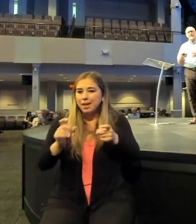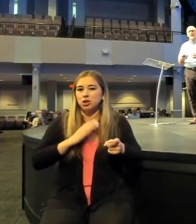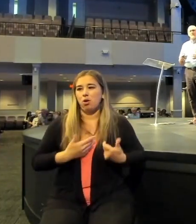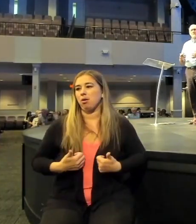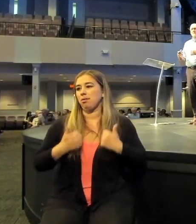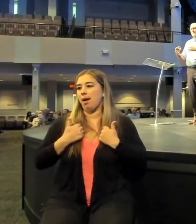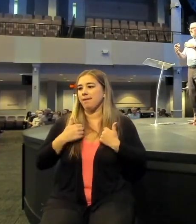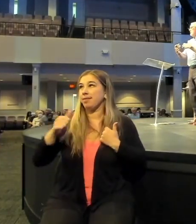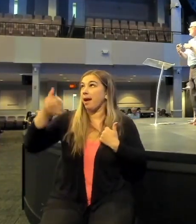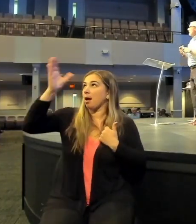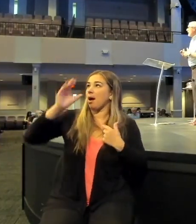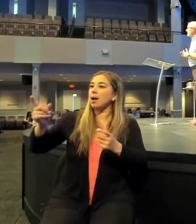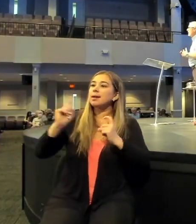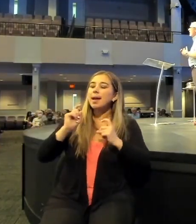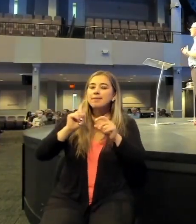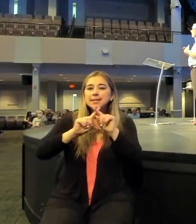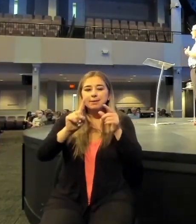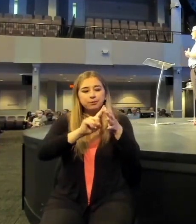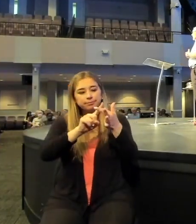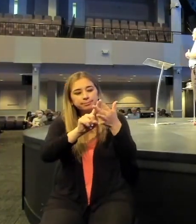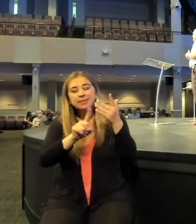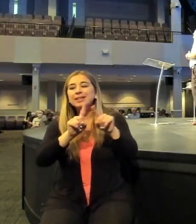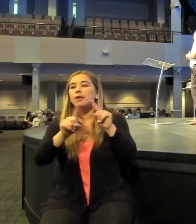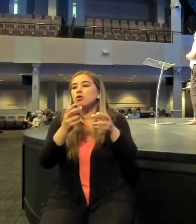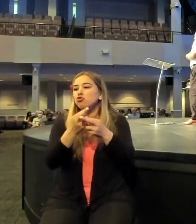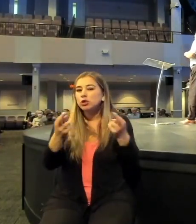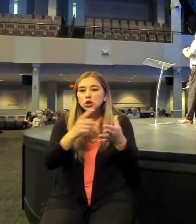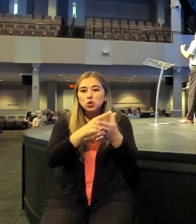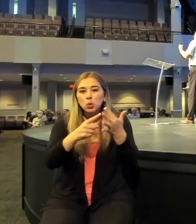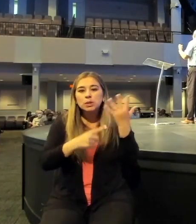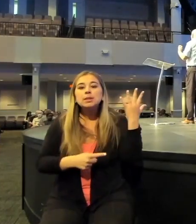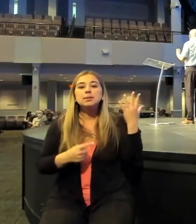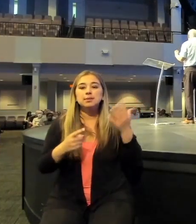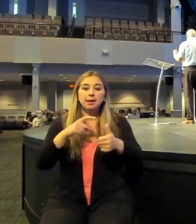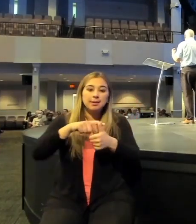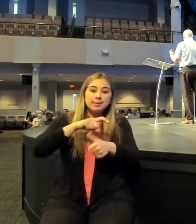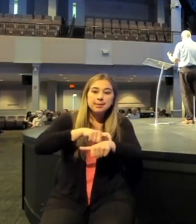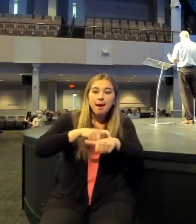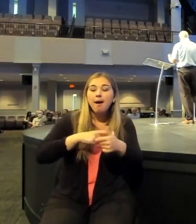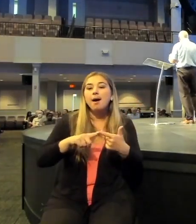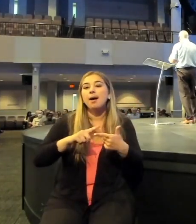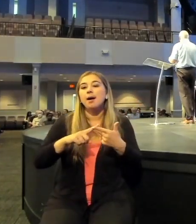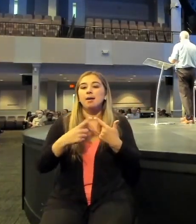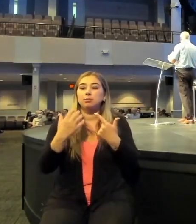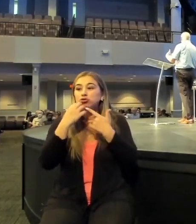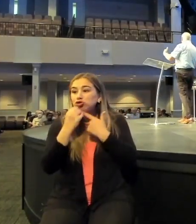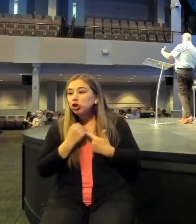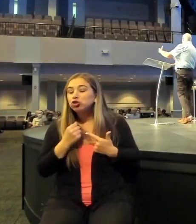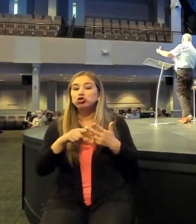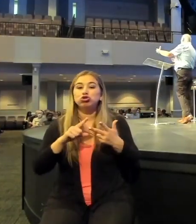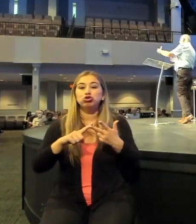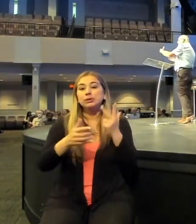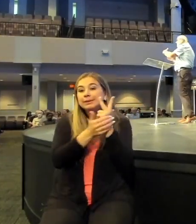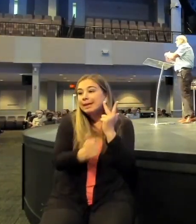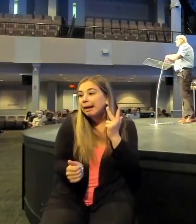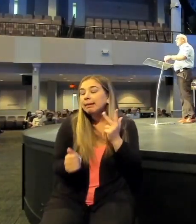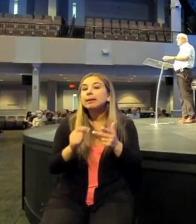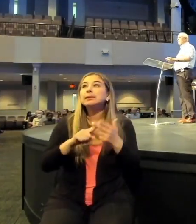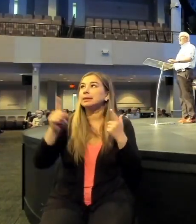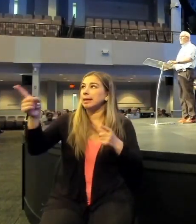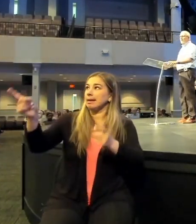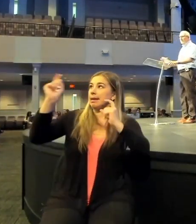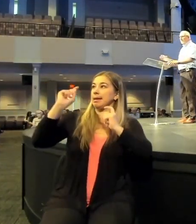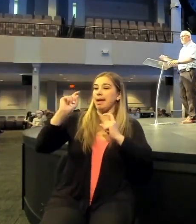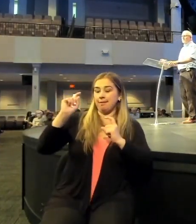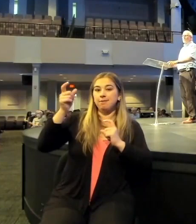God has given us certain things in life that are called resources. We're given time and treasure and talents, and those are gifts that have been given to us